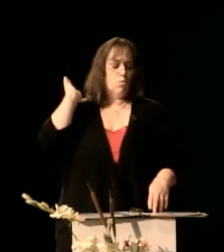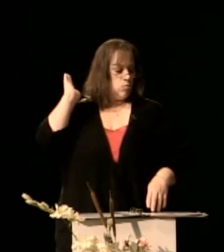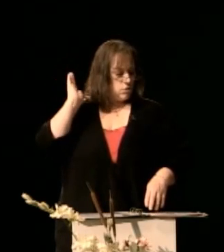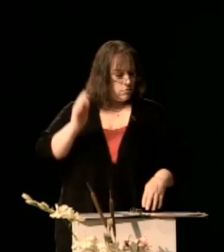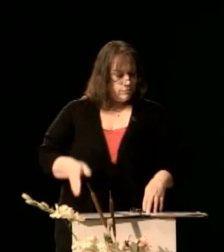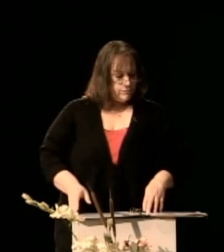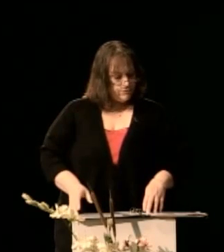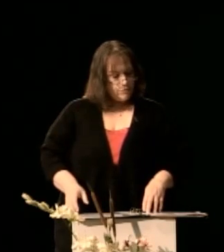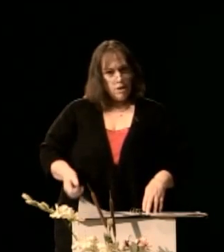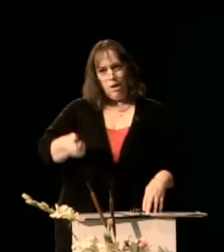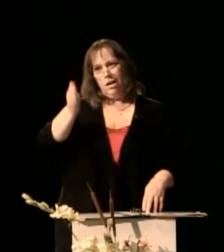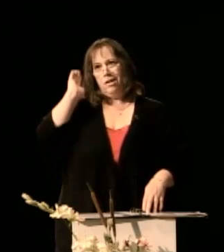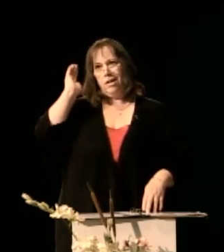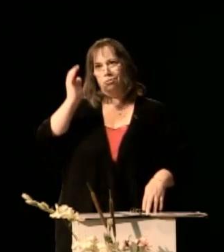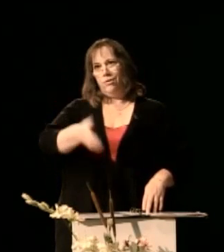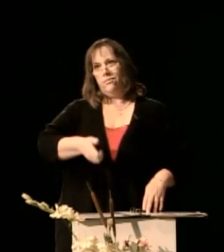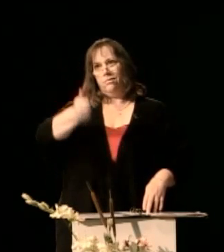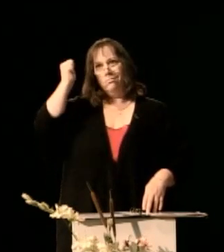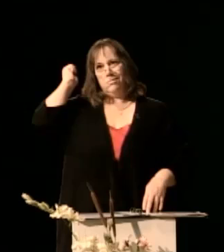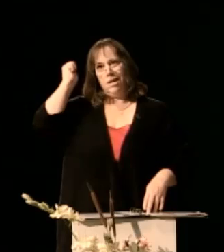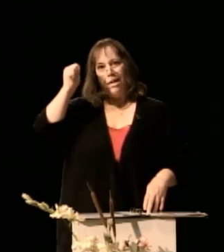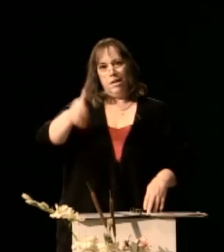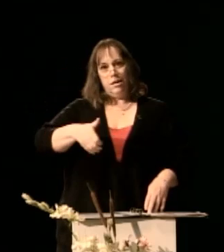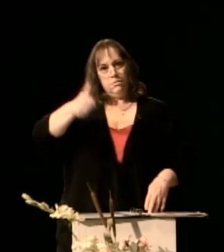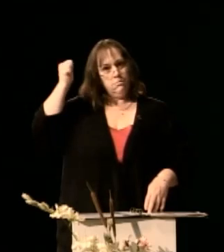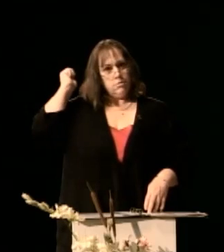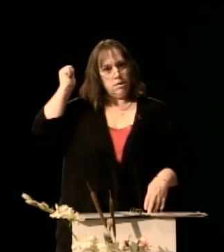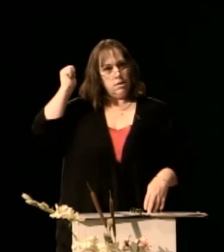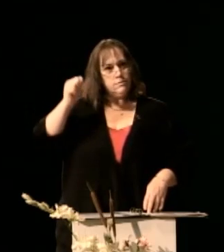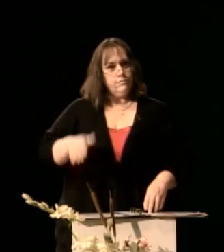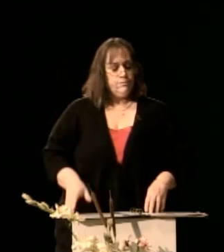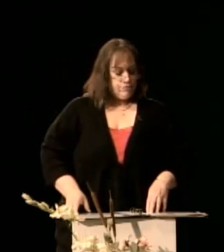Won't. You're getting rid of it. Out of here. See ya.